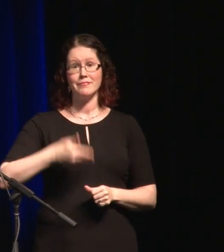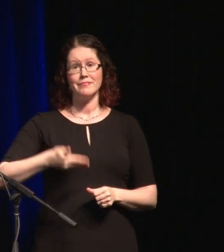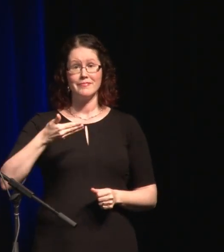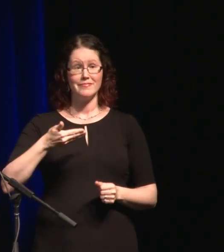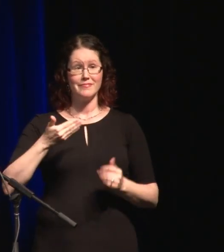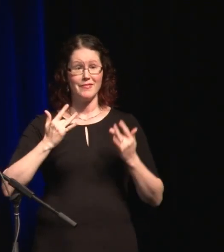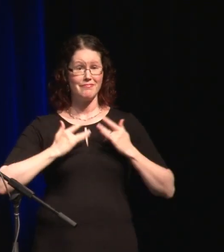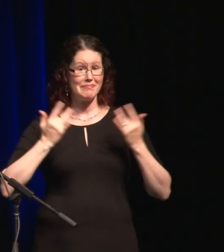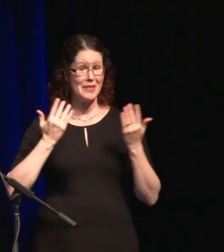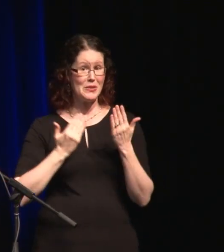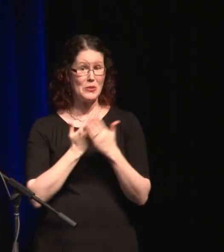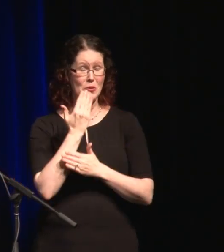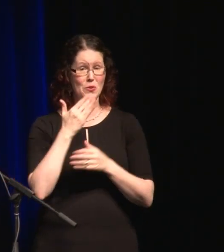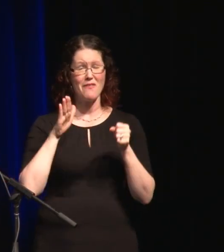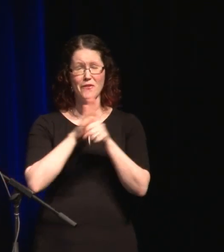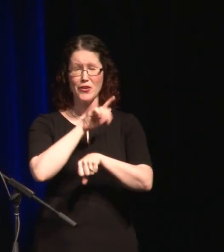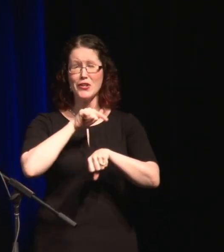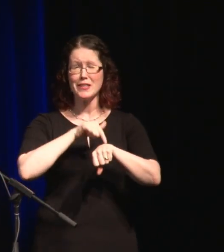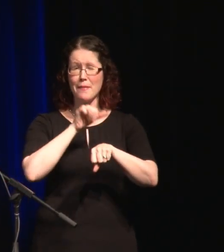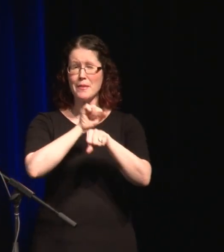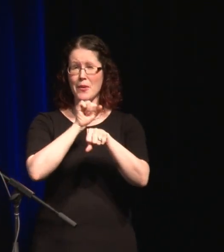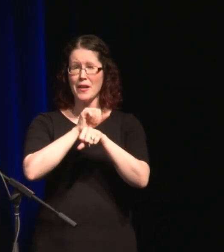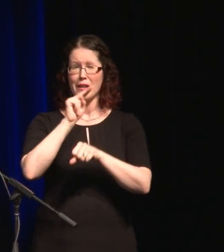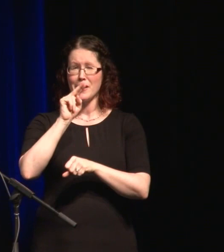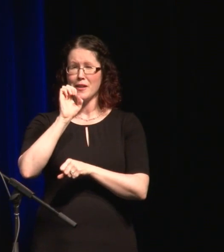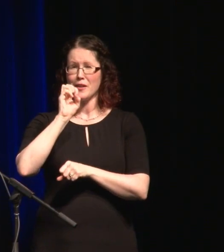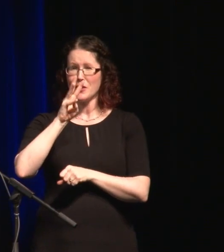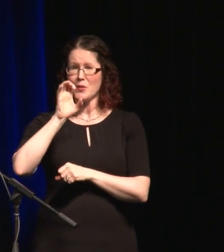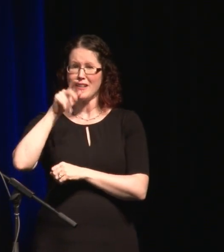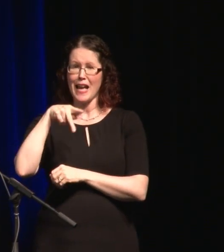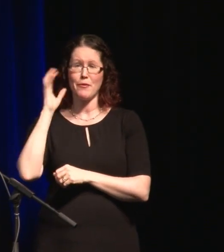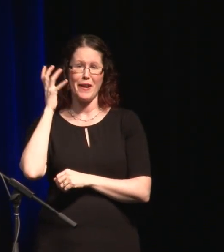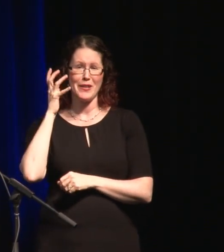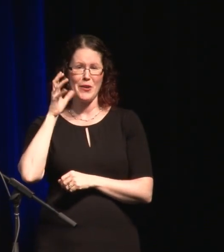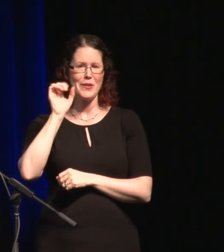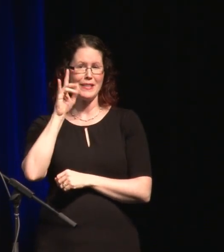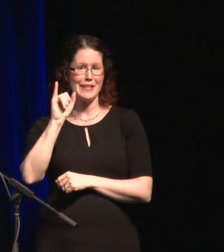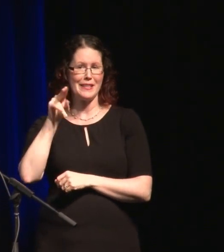at the newest full-time employee of New Cap Radio in Sydney.